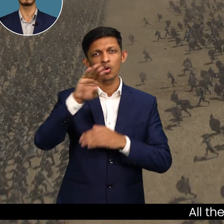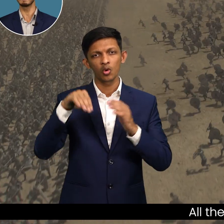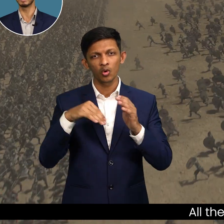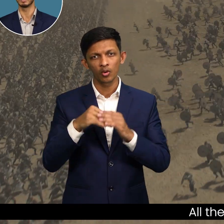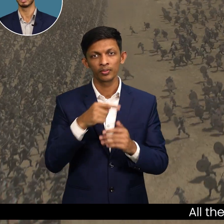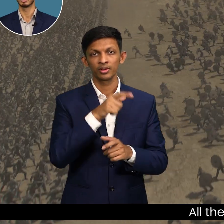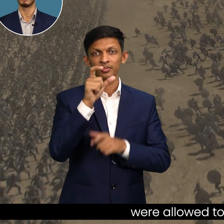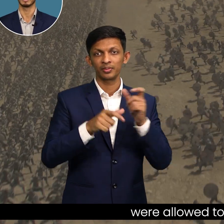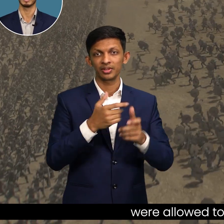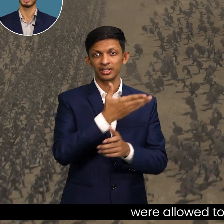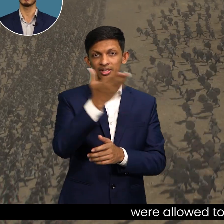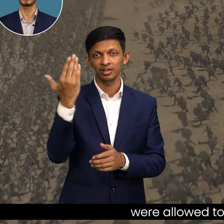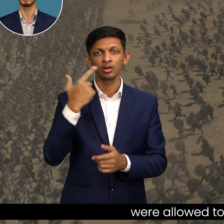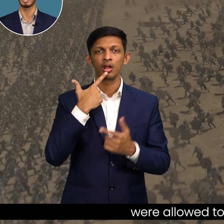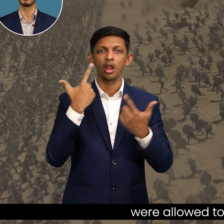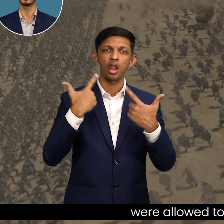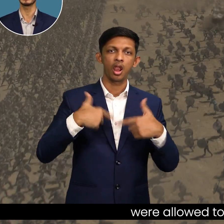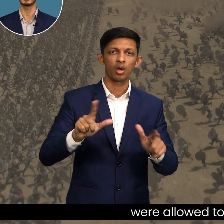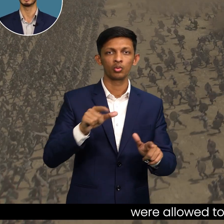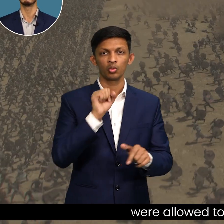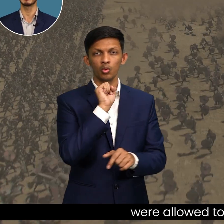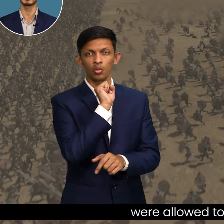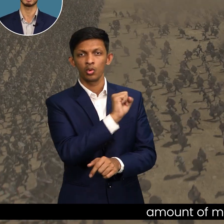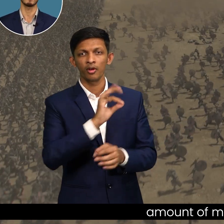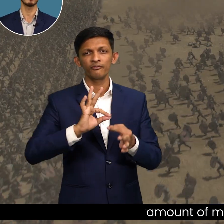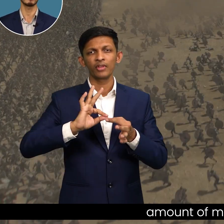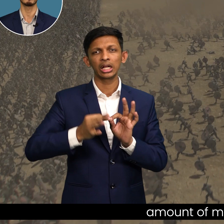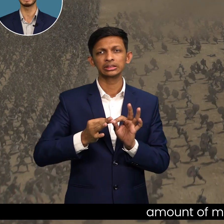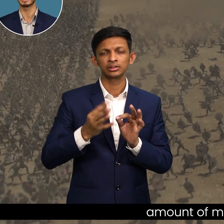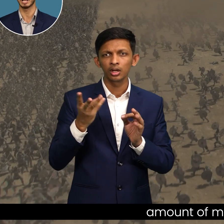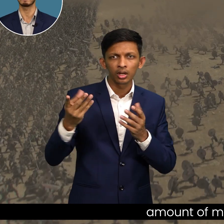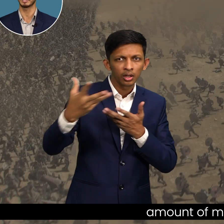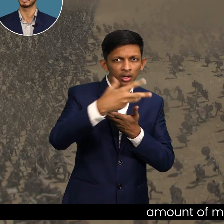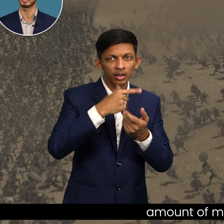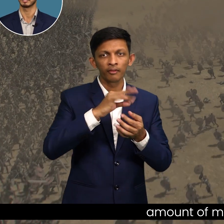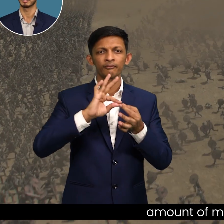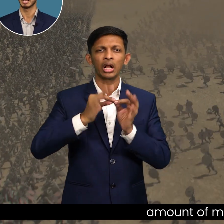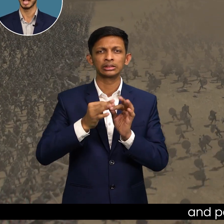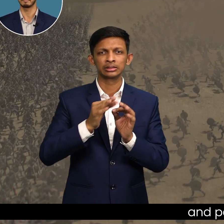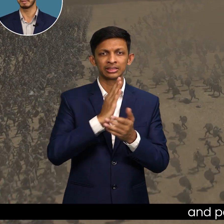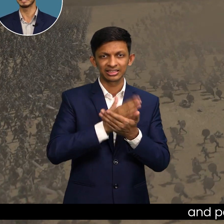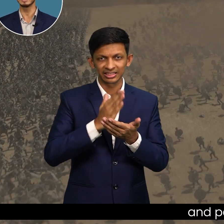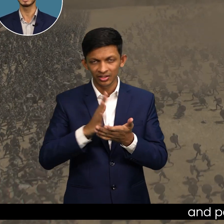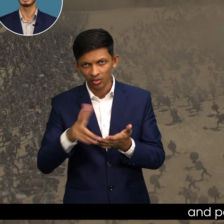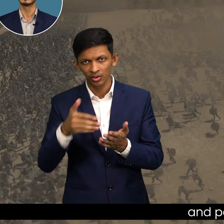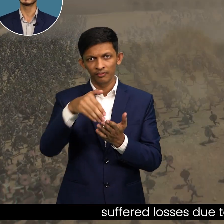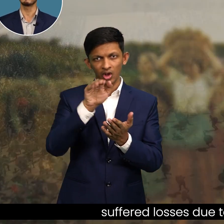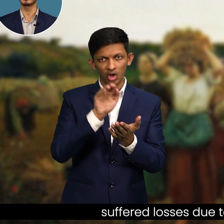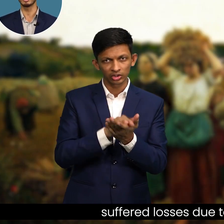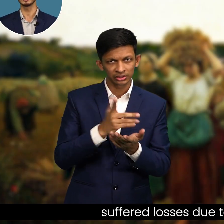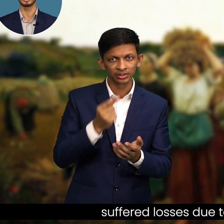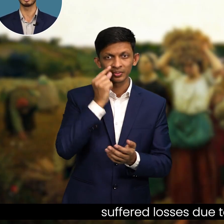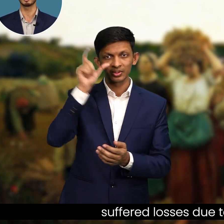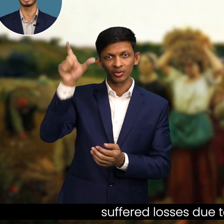All the people were allowed to have only a fixed amount of meat and bread, and peasants